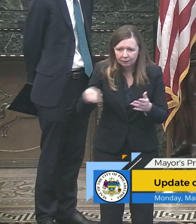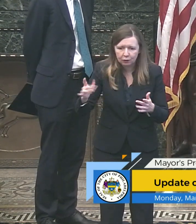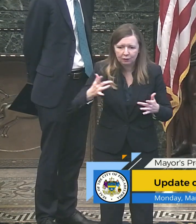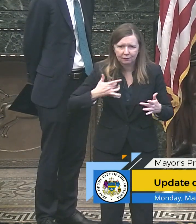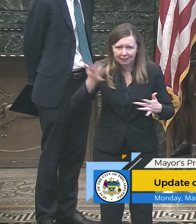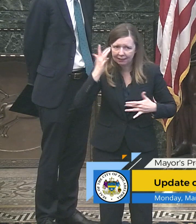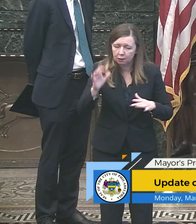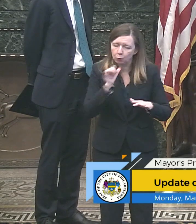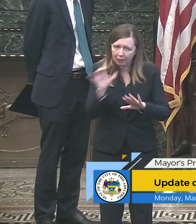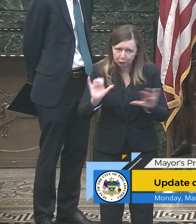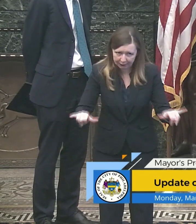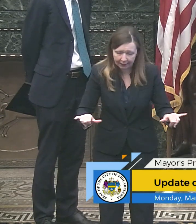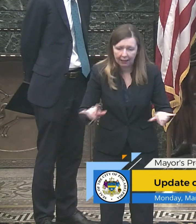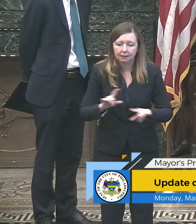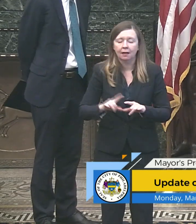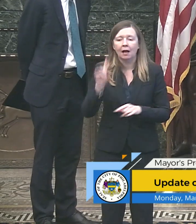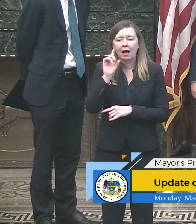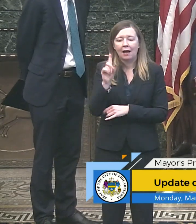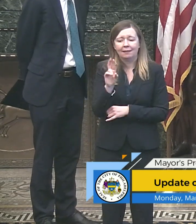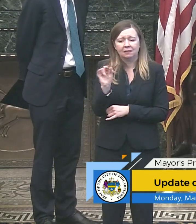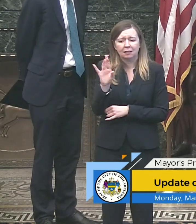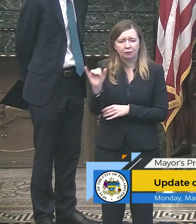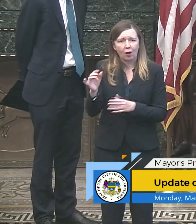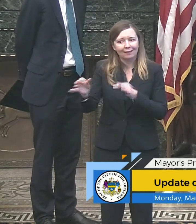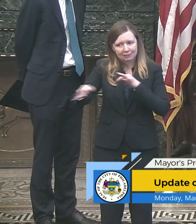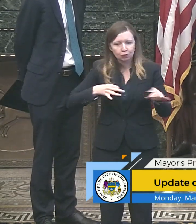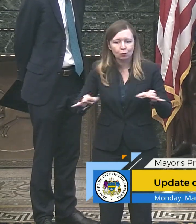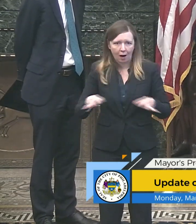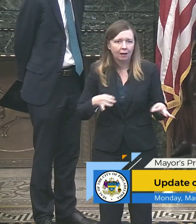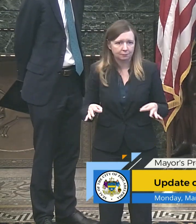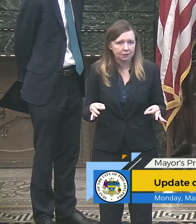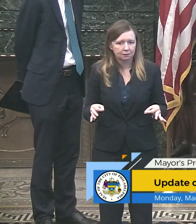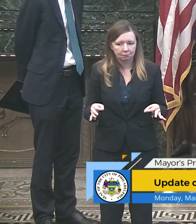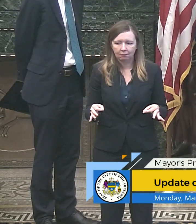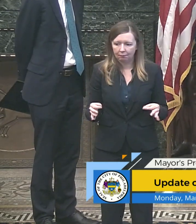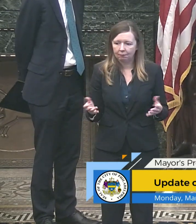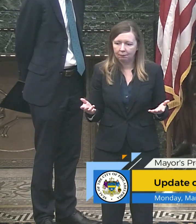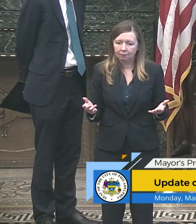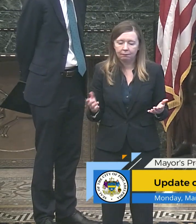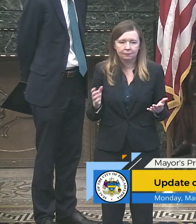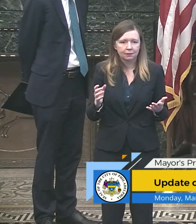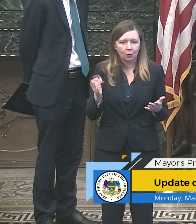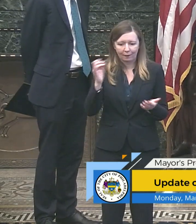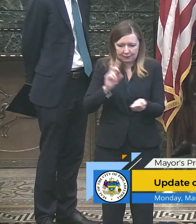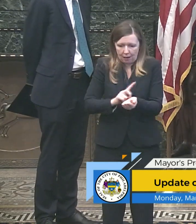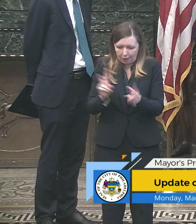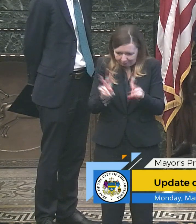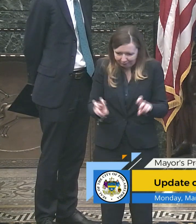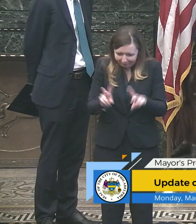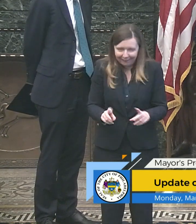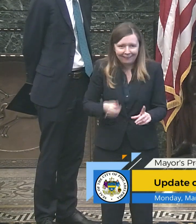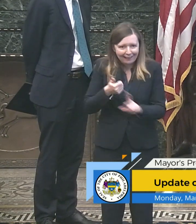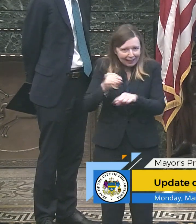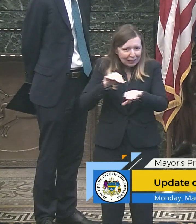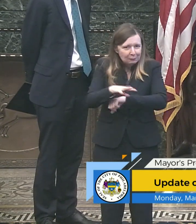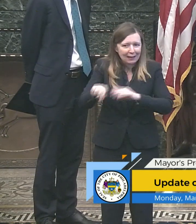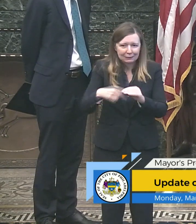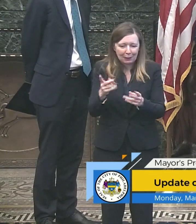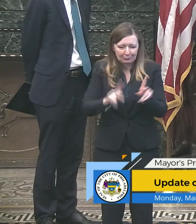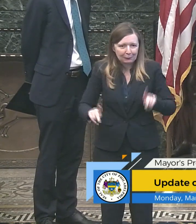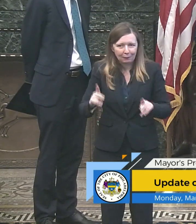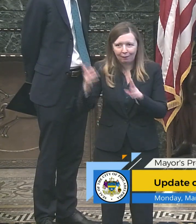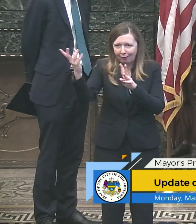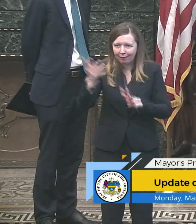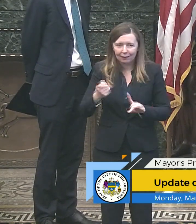feeling ill. I think the doctor described that the epidemiological impacts of folks coming in